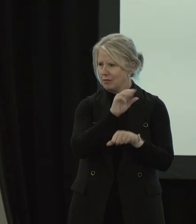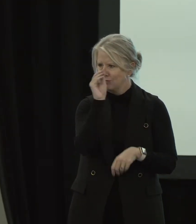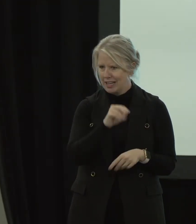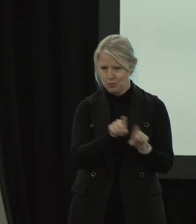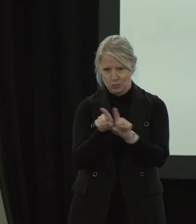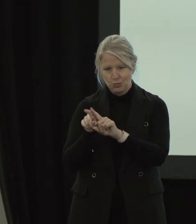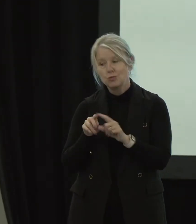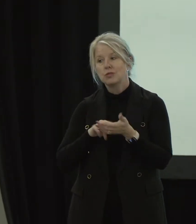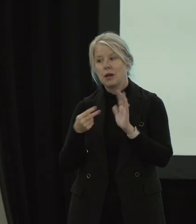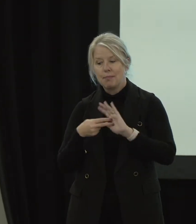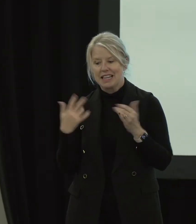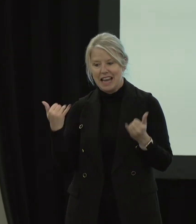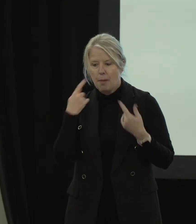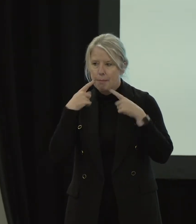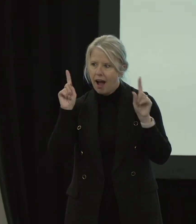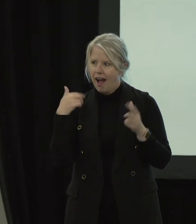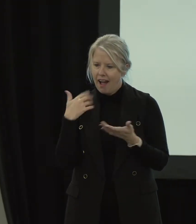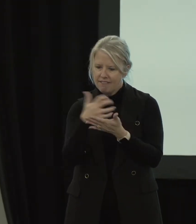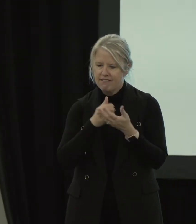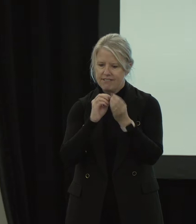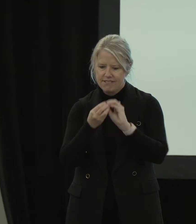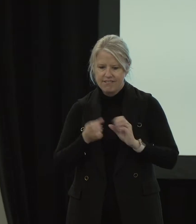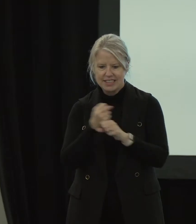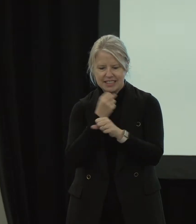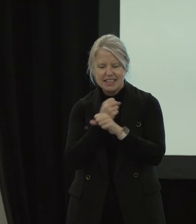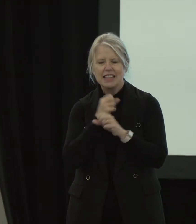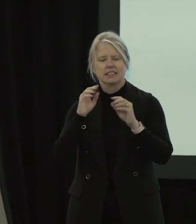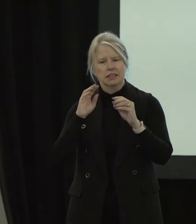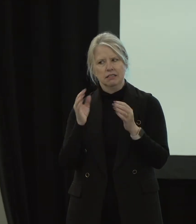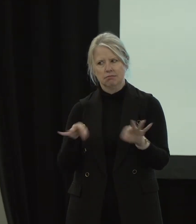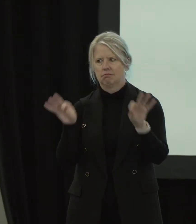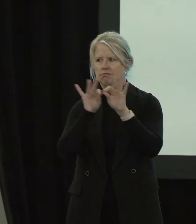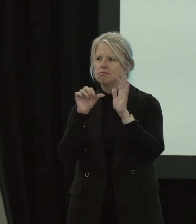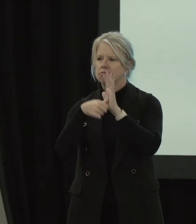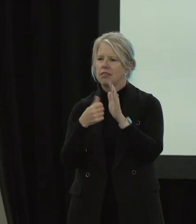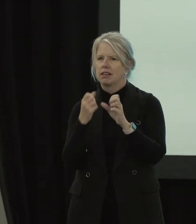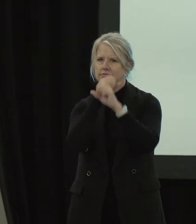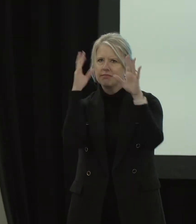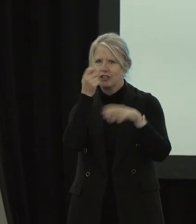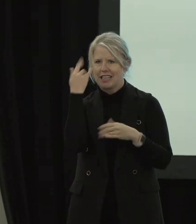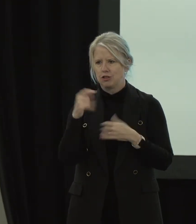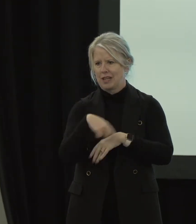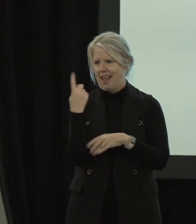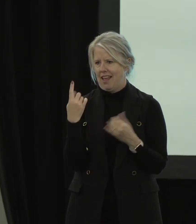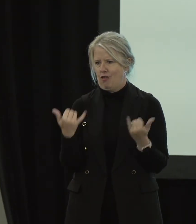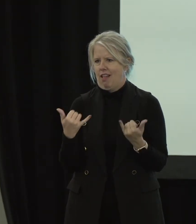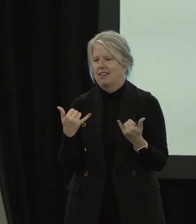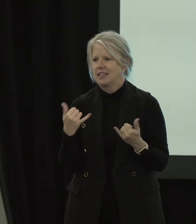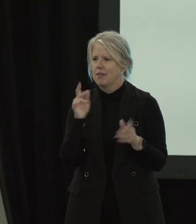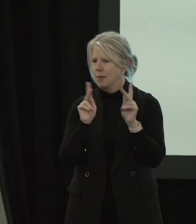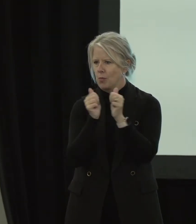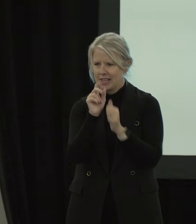to up-to-date data is critical to helping us better understand the current realities of persons with disabilities